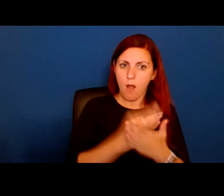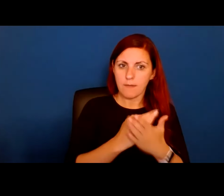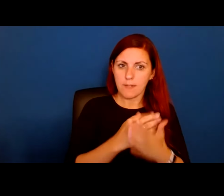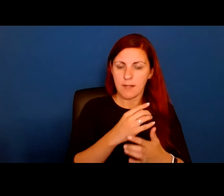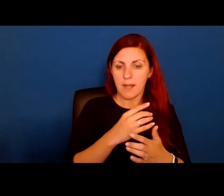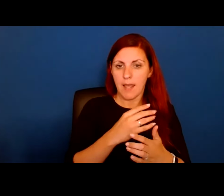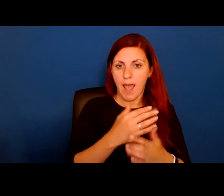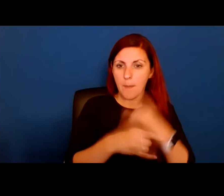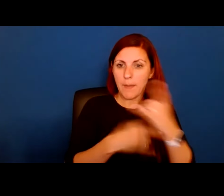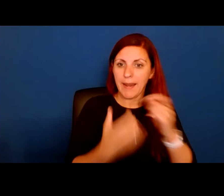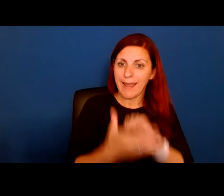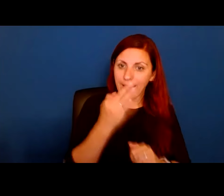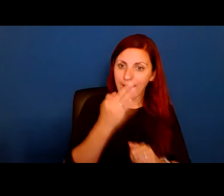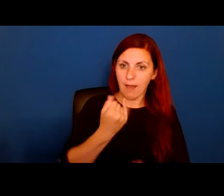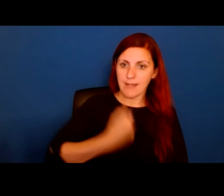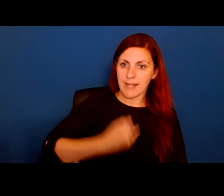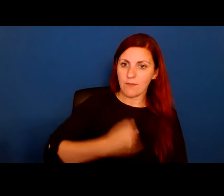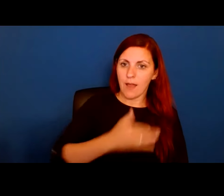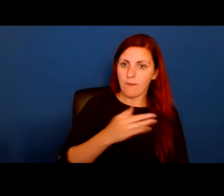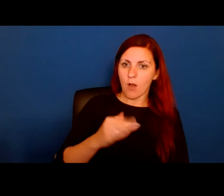LGBTQI plus community.